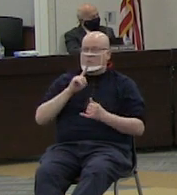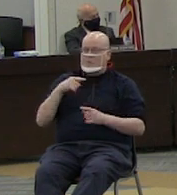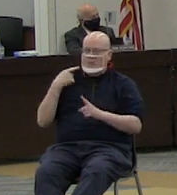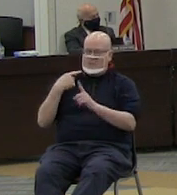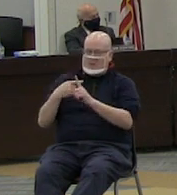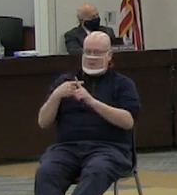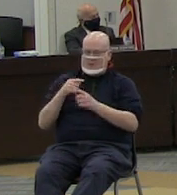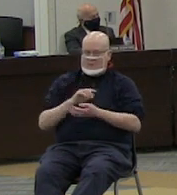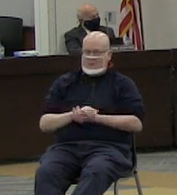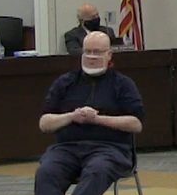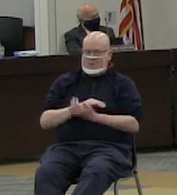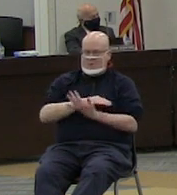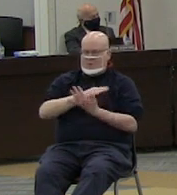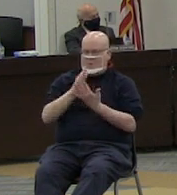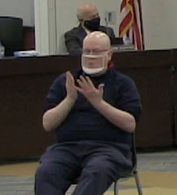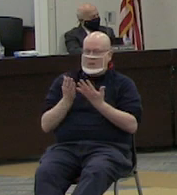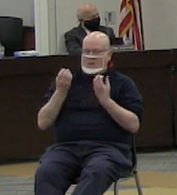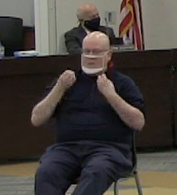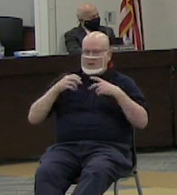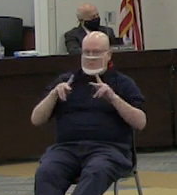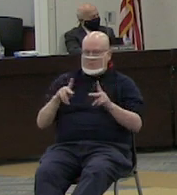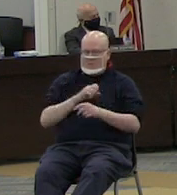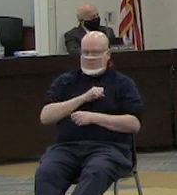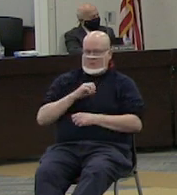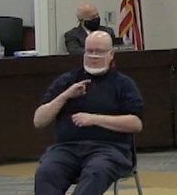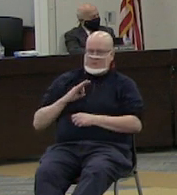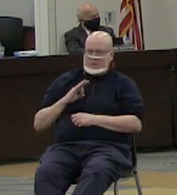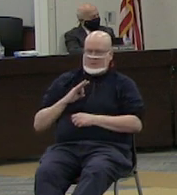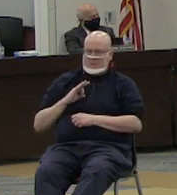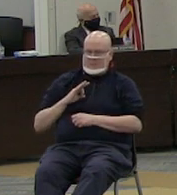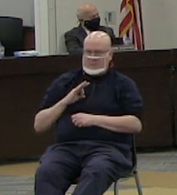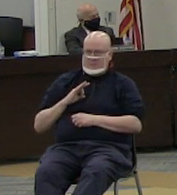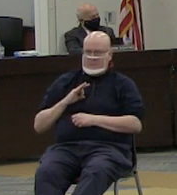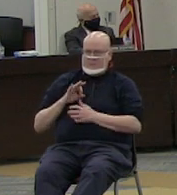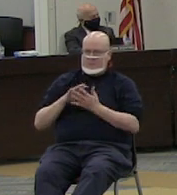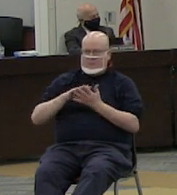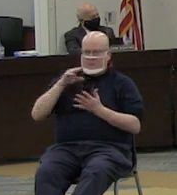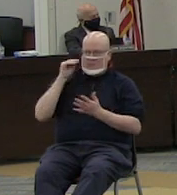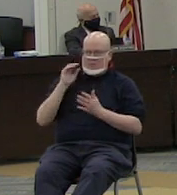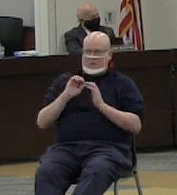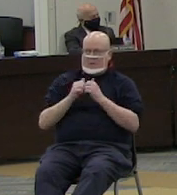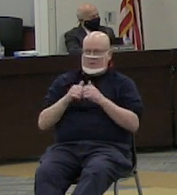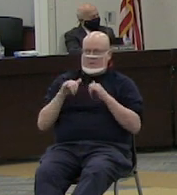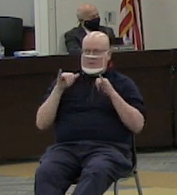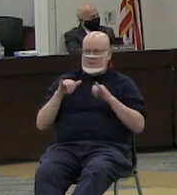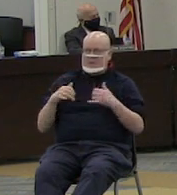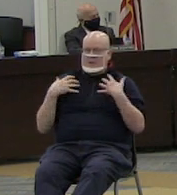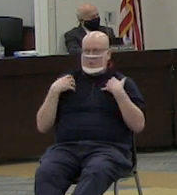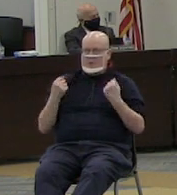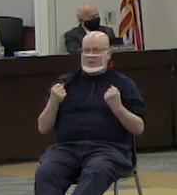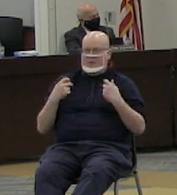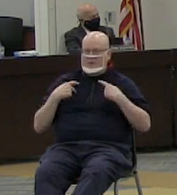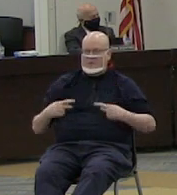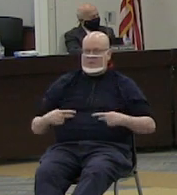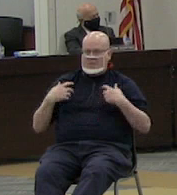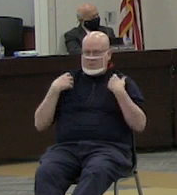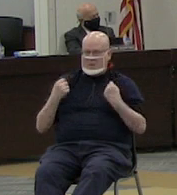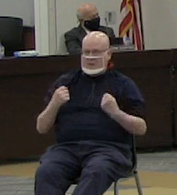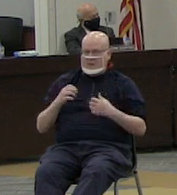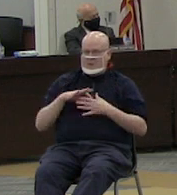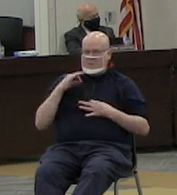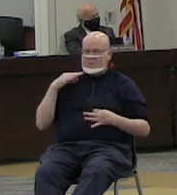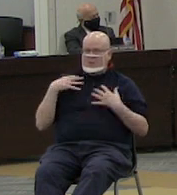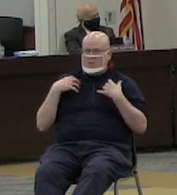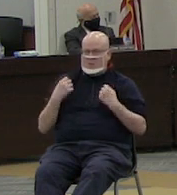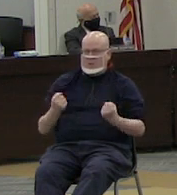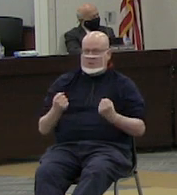there's an array of opportunities for our staff to learn about how they can stay well, mentally well, physically well, spiritually well,